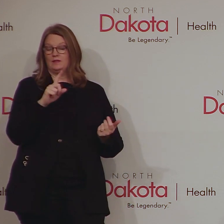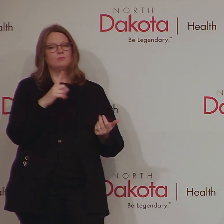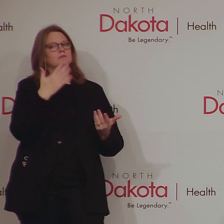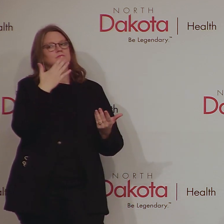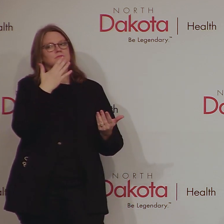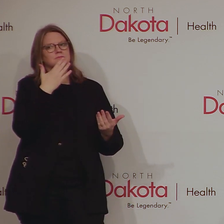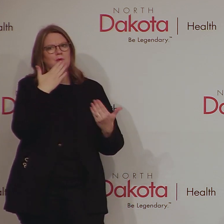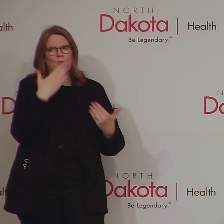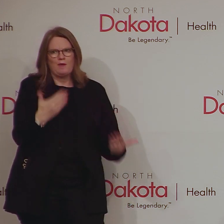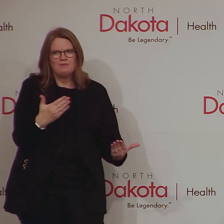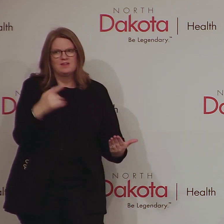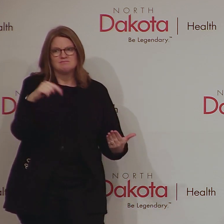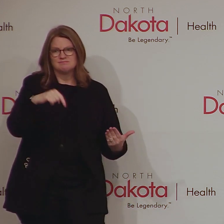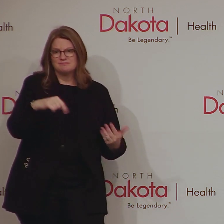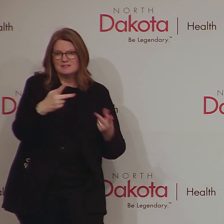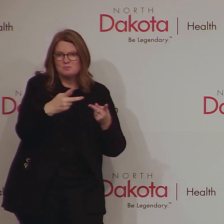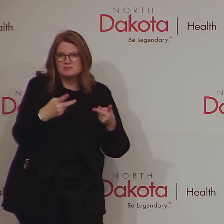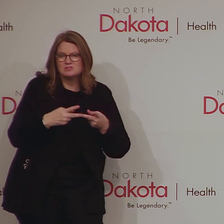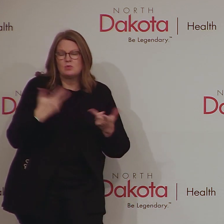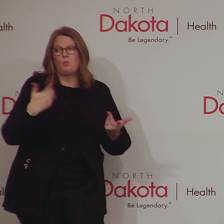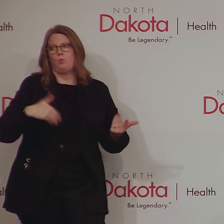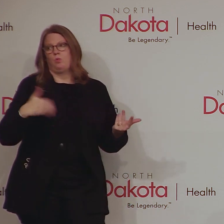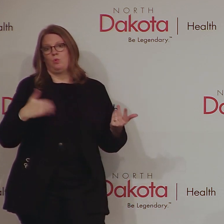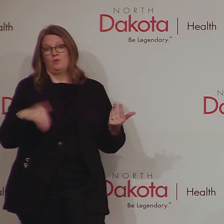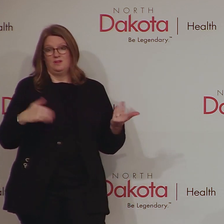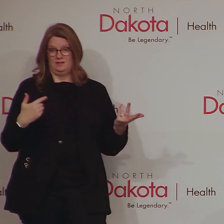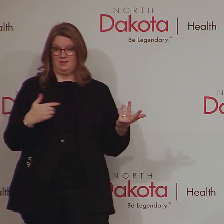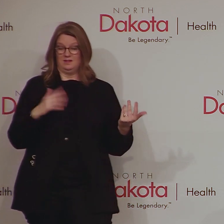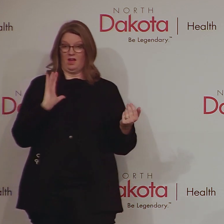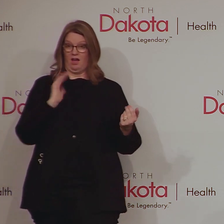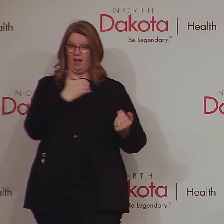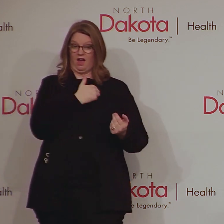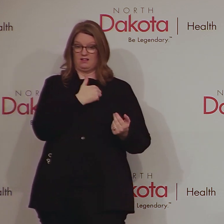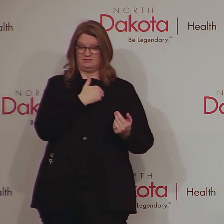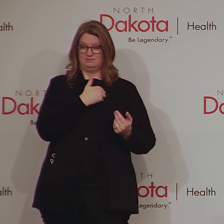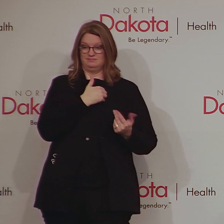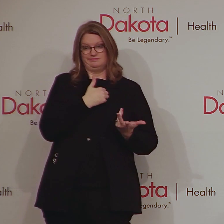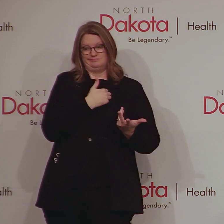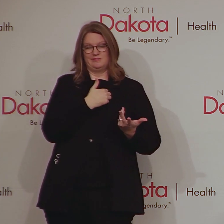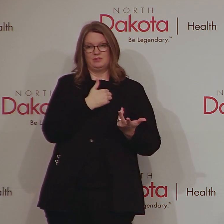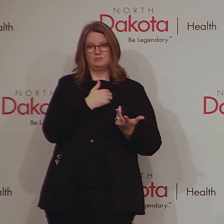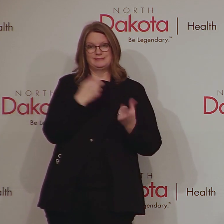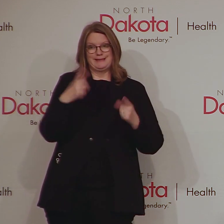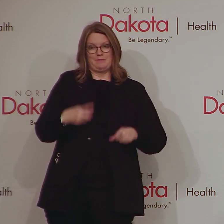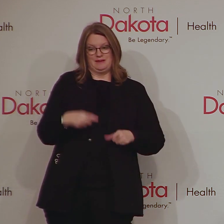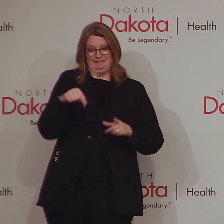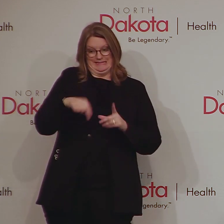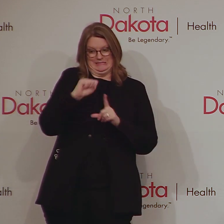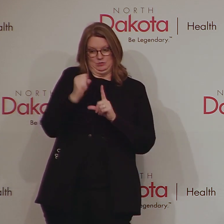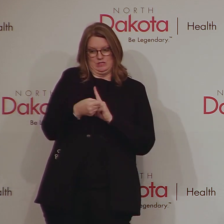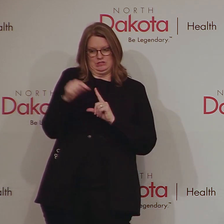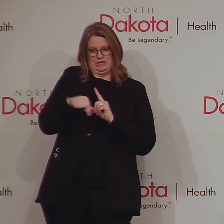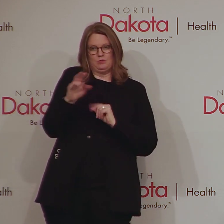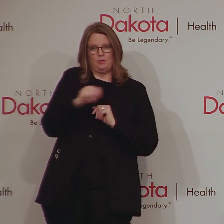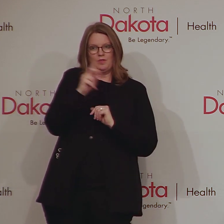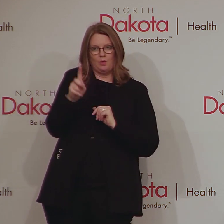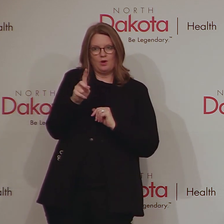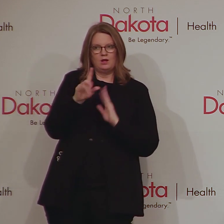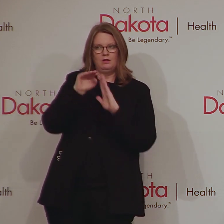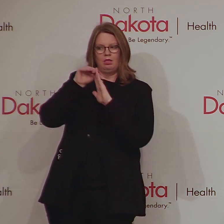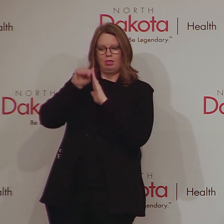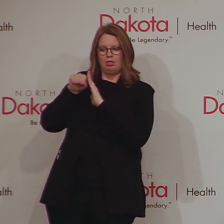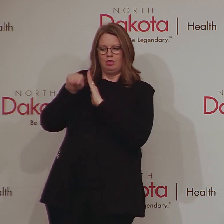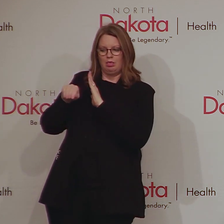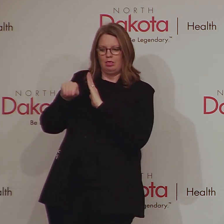in such a fortunate position to have North Dakota's numbers be so fantastically great at a time when they're heading in